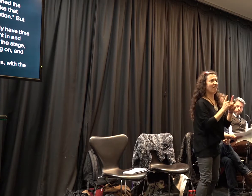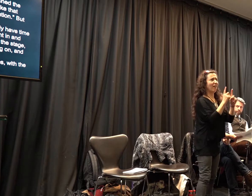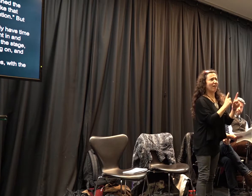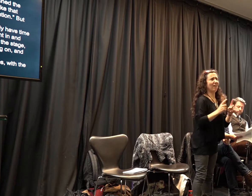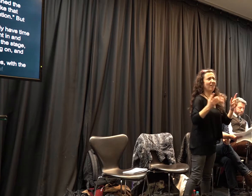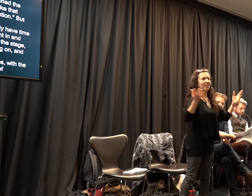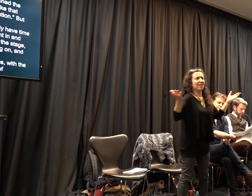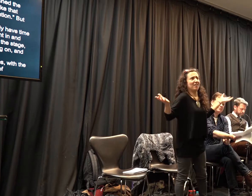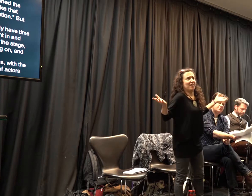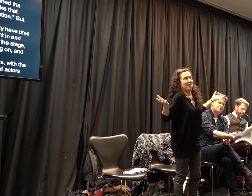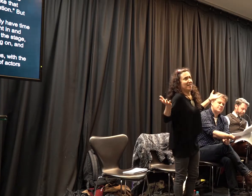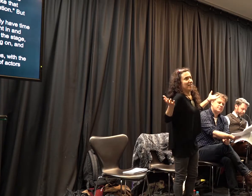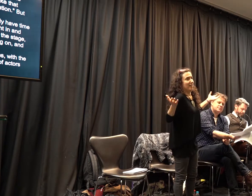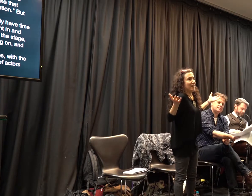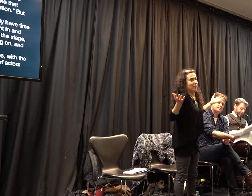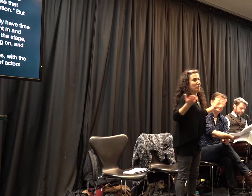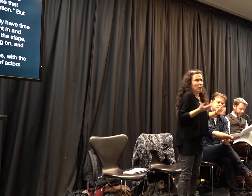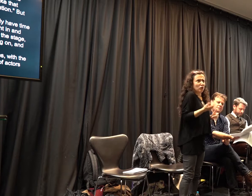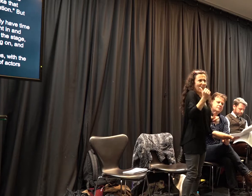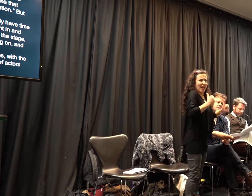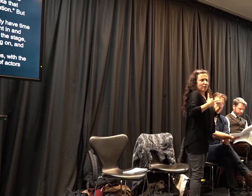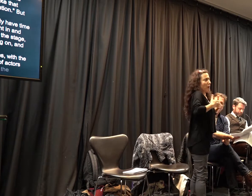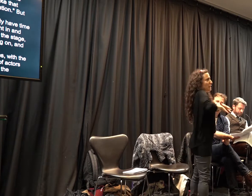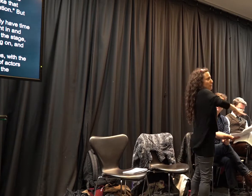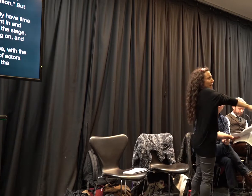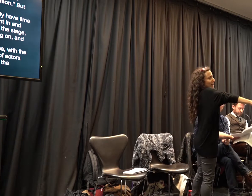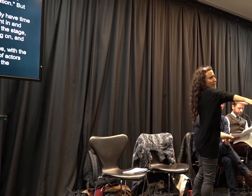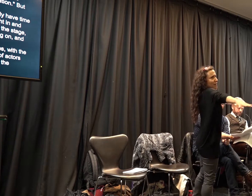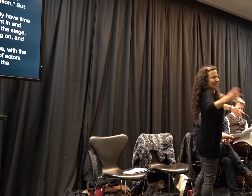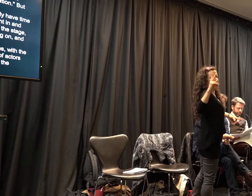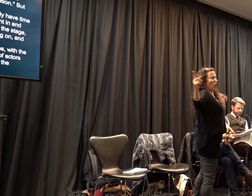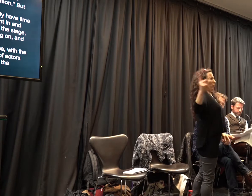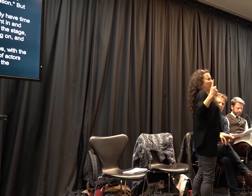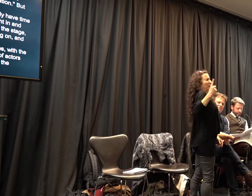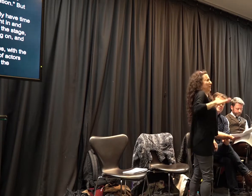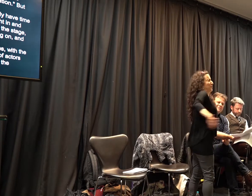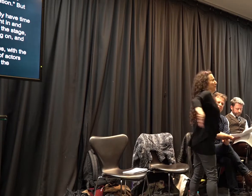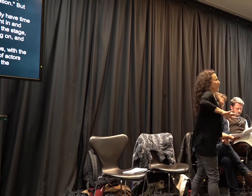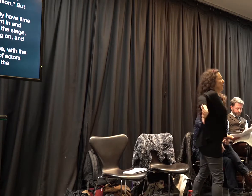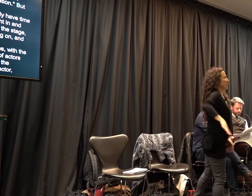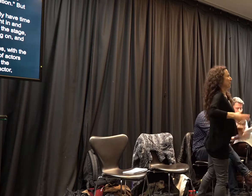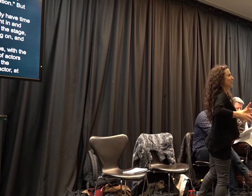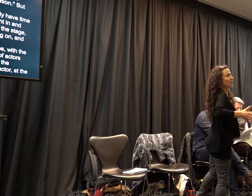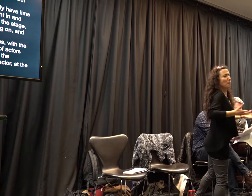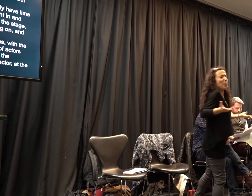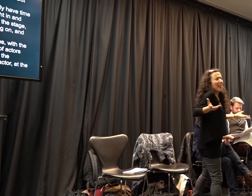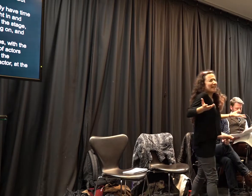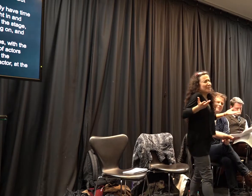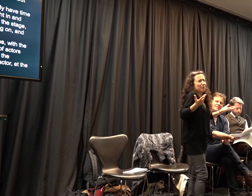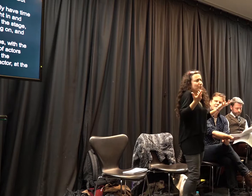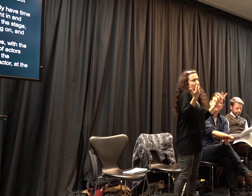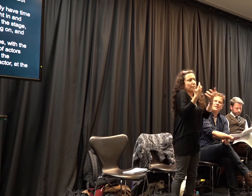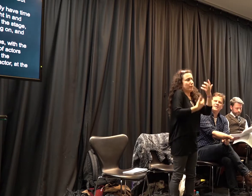following them, and the interpreter in turn is suffering. Because the actor, at the moment, is finding